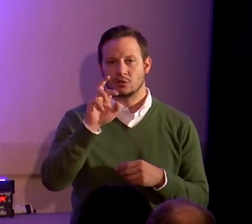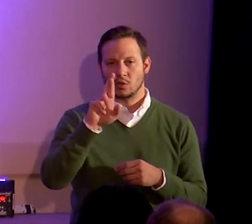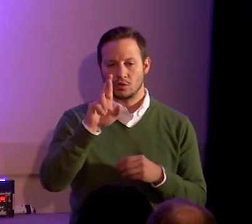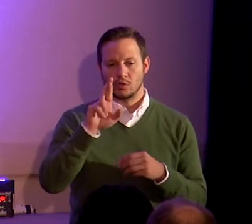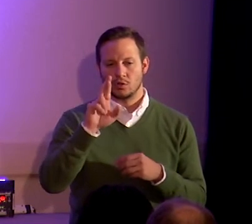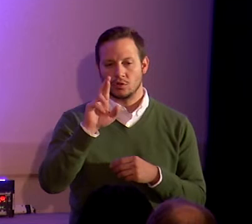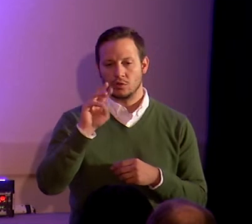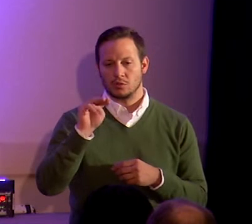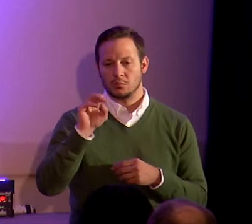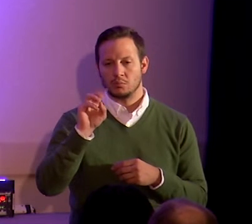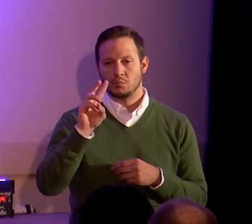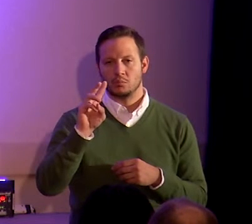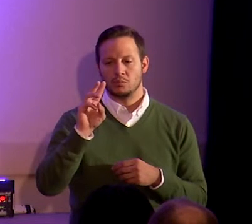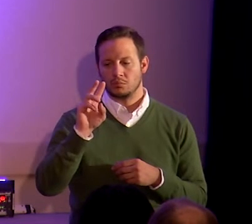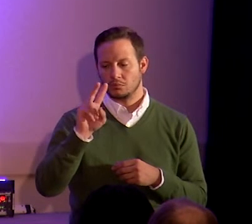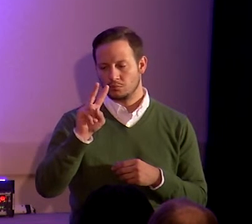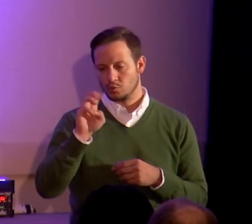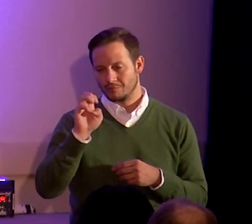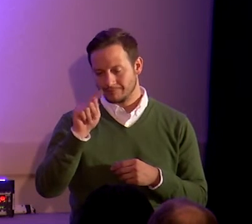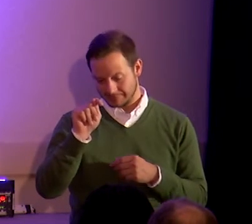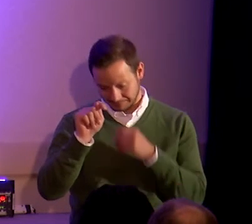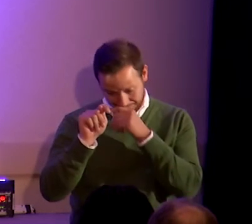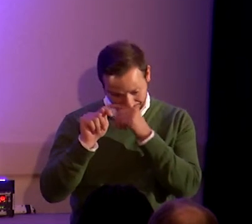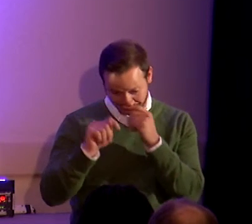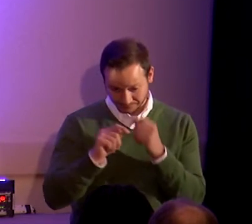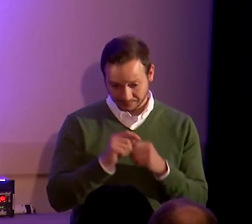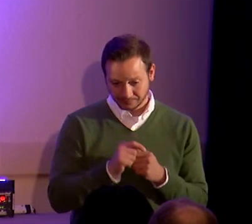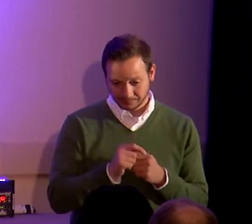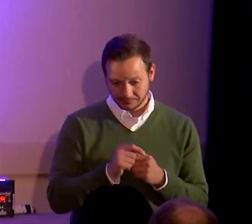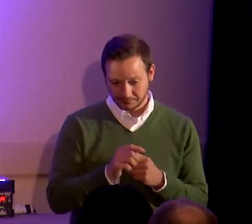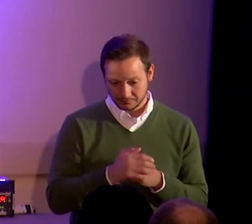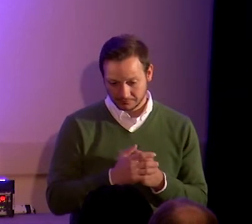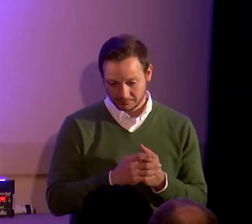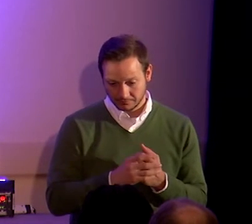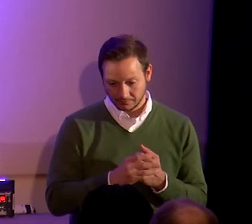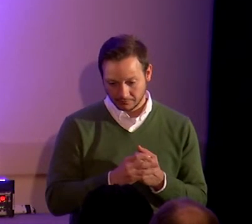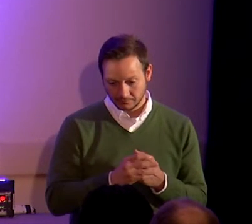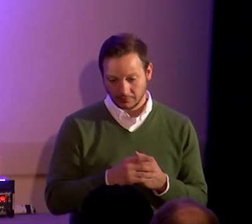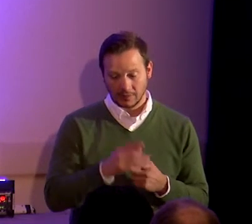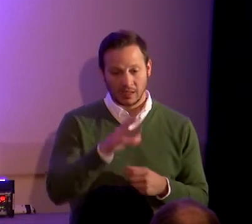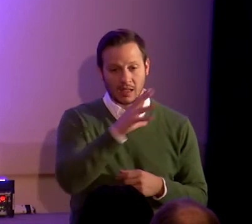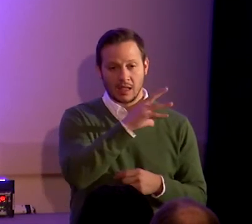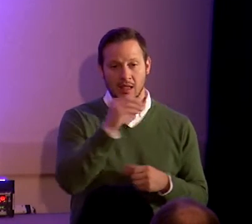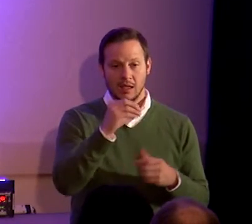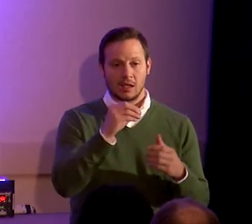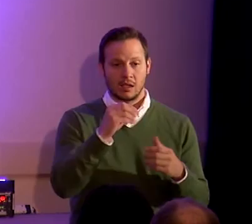us, and despite my own and my colleagues' connections to the secular movement, we're going to get reelected.